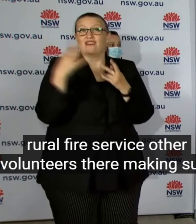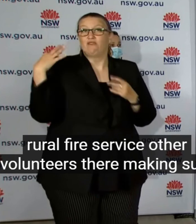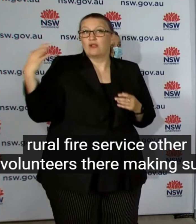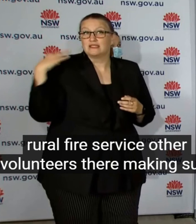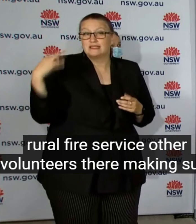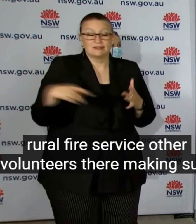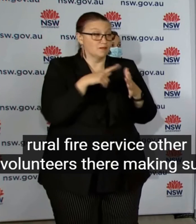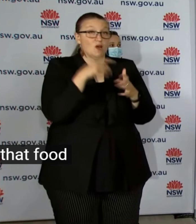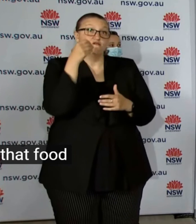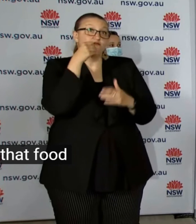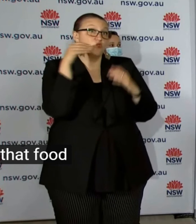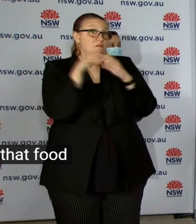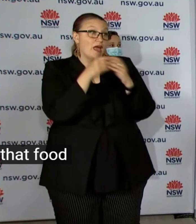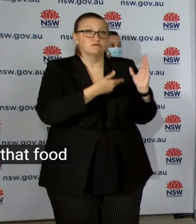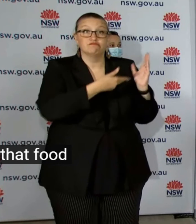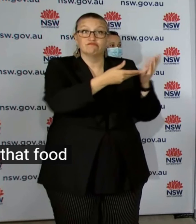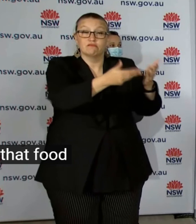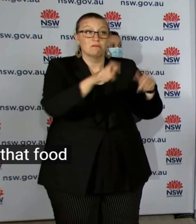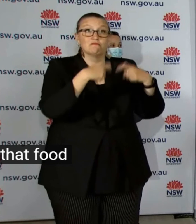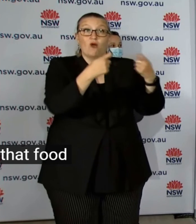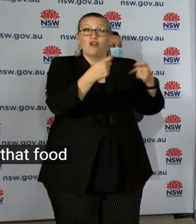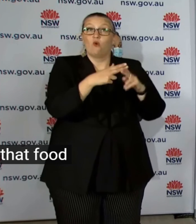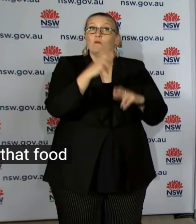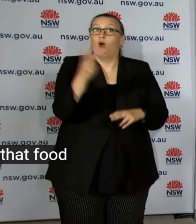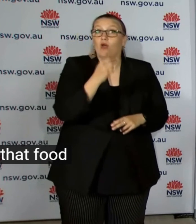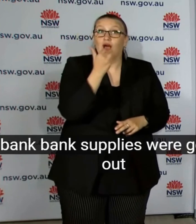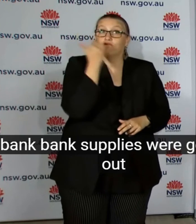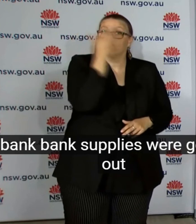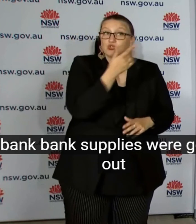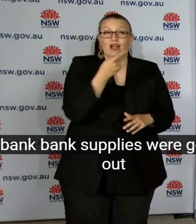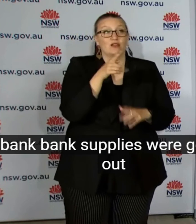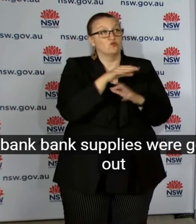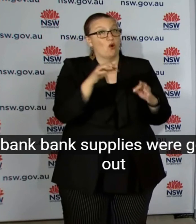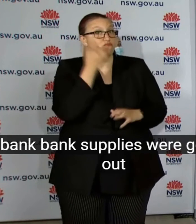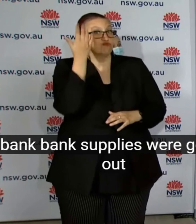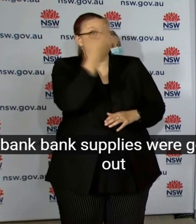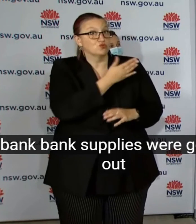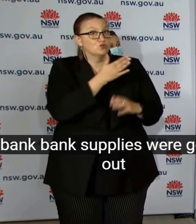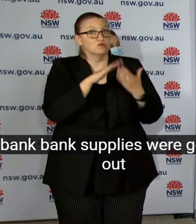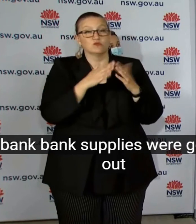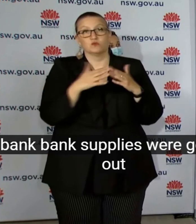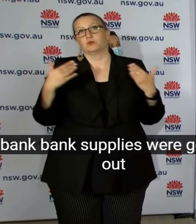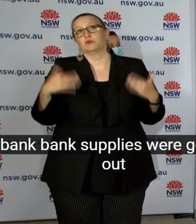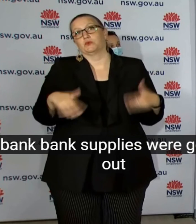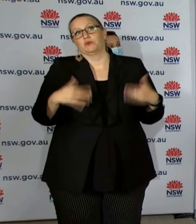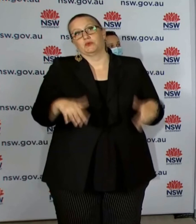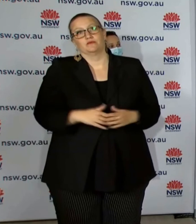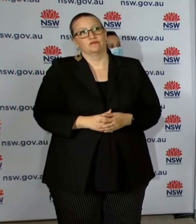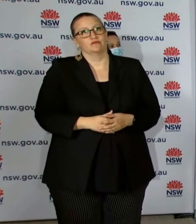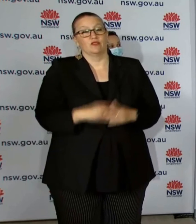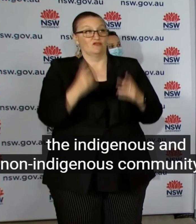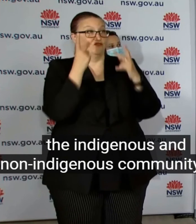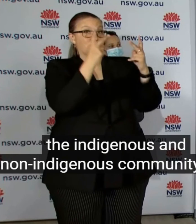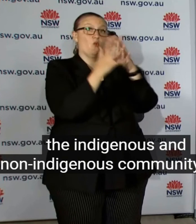bank supplies were going out to the Indigenous and non-Indigenous community. And when up in